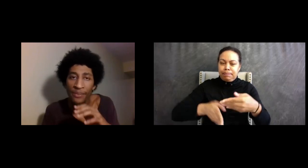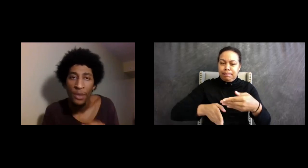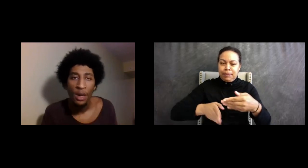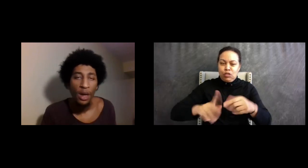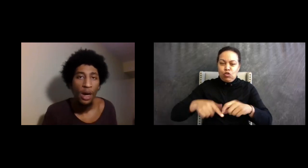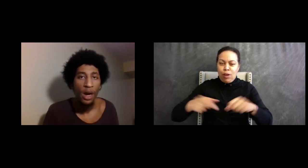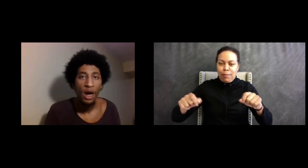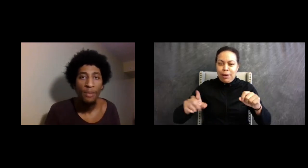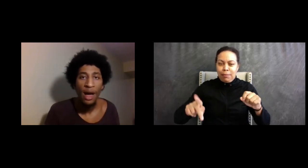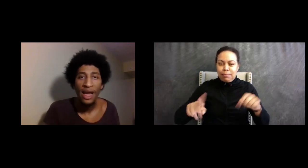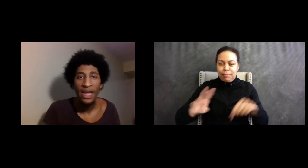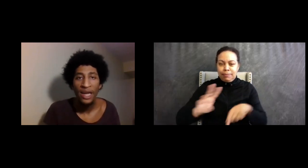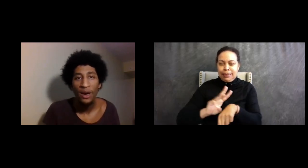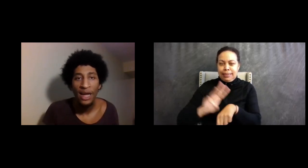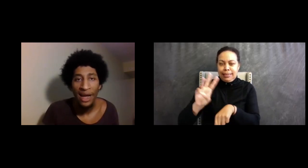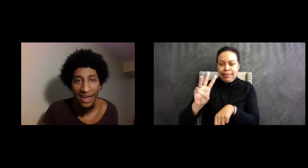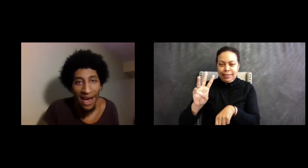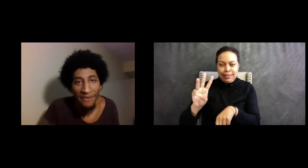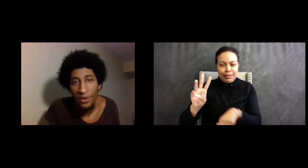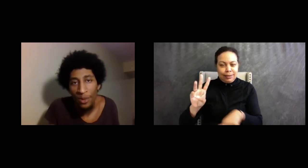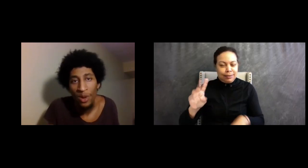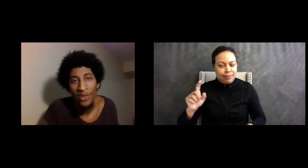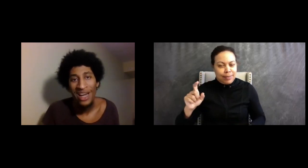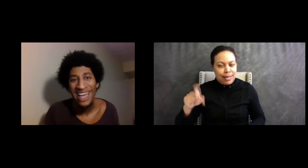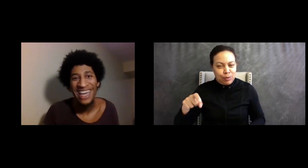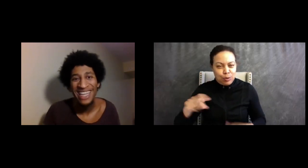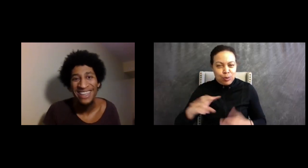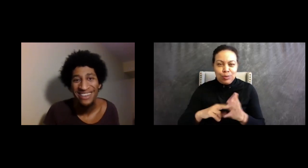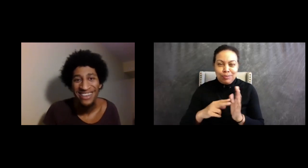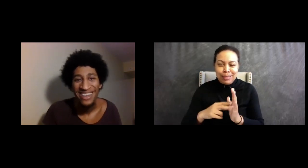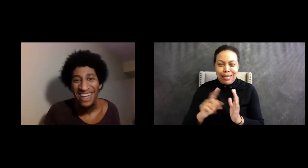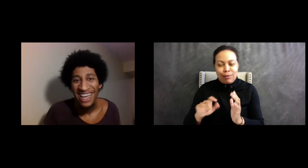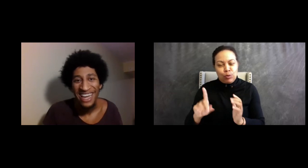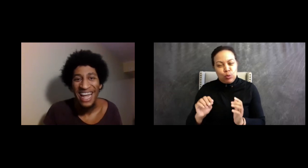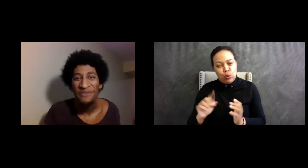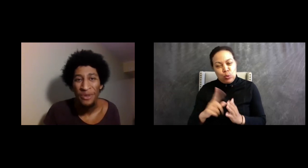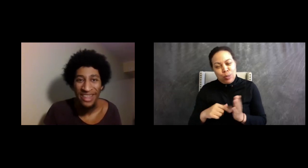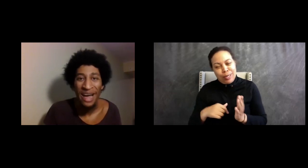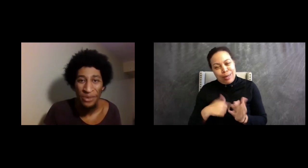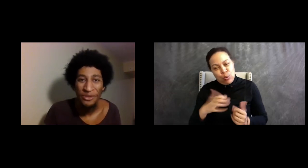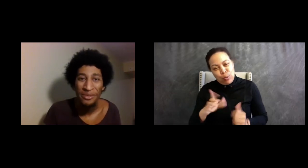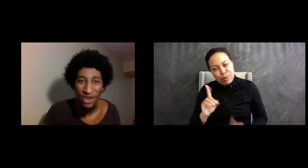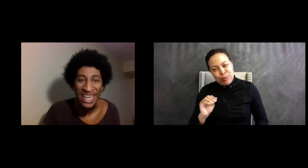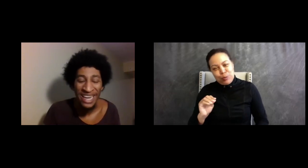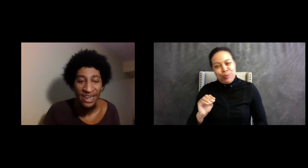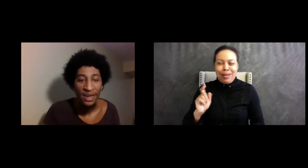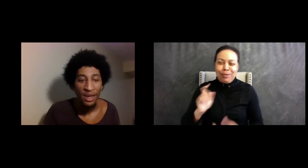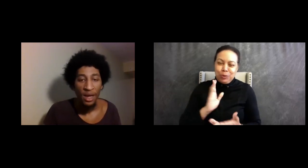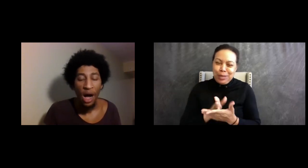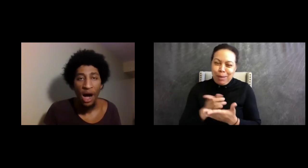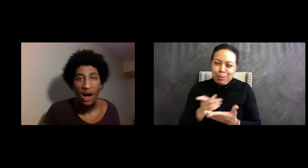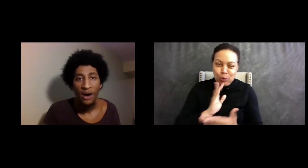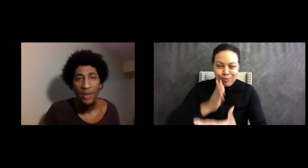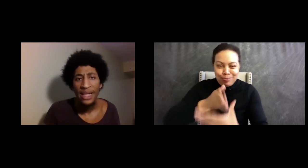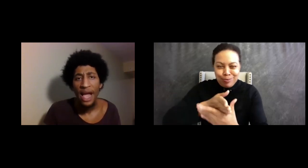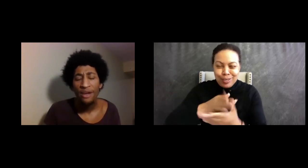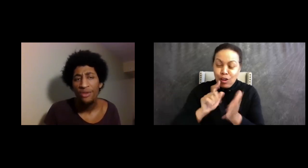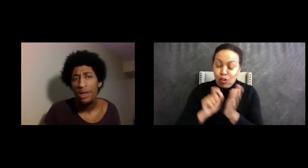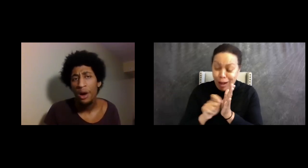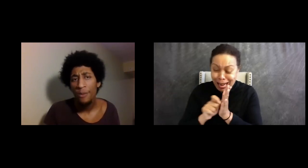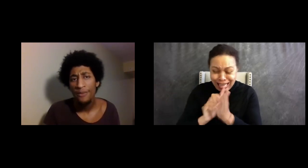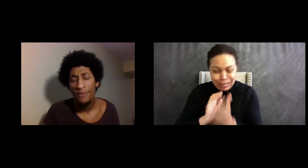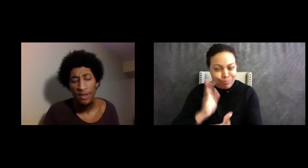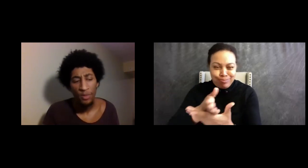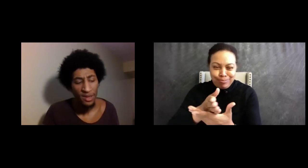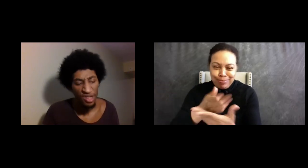p.m., I have to do the one thing I hate, and I have to stop you from writing. And I